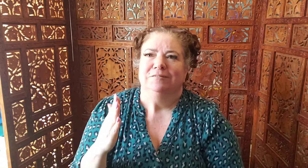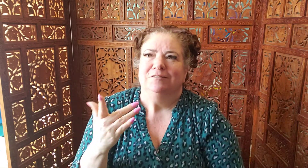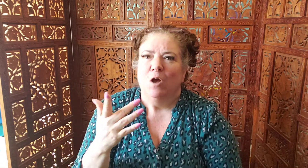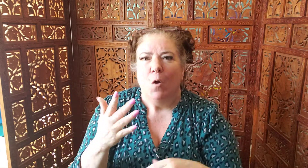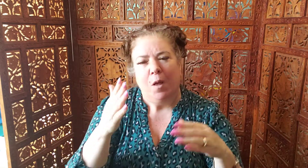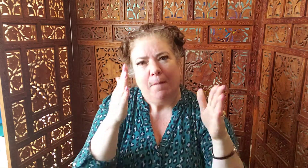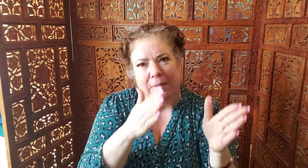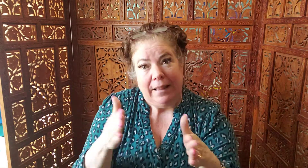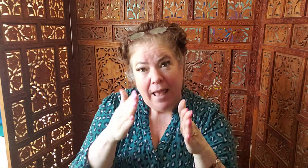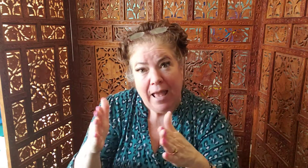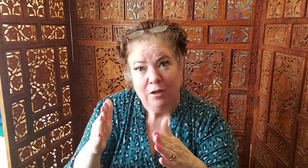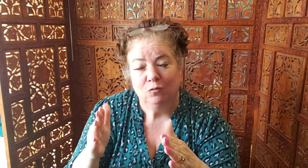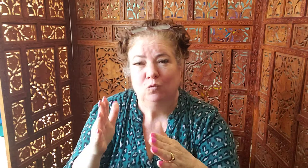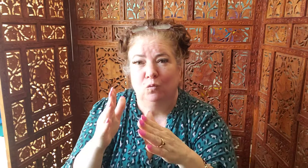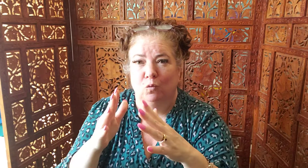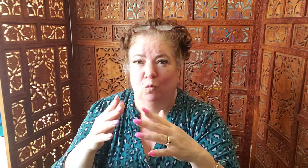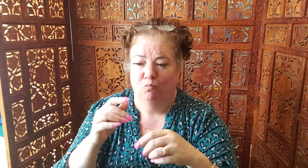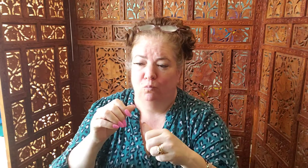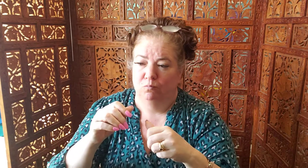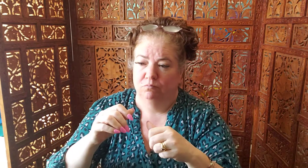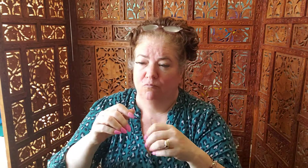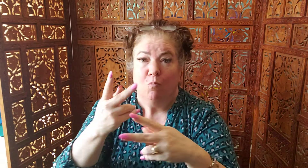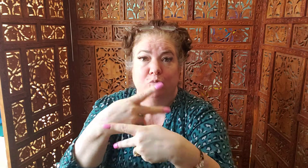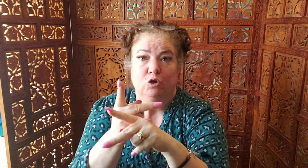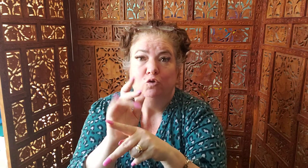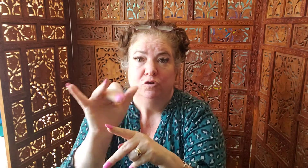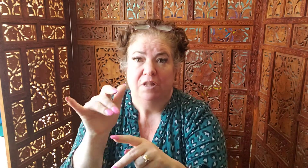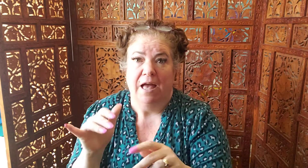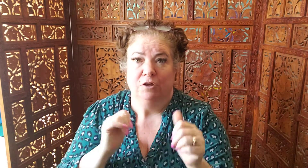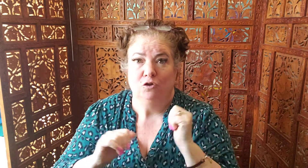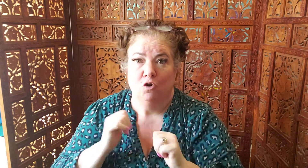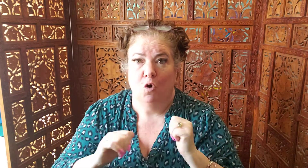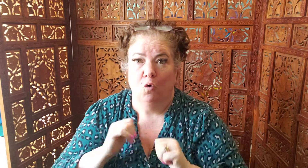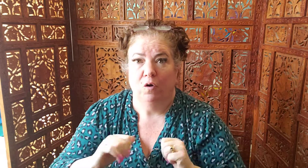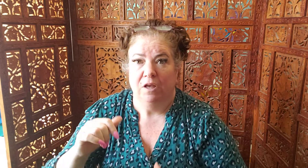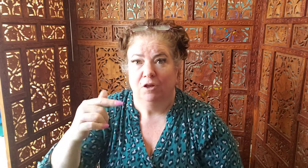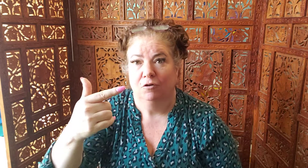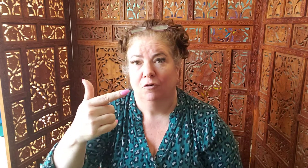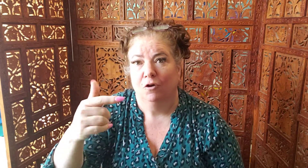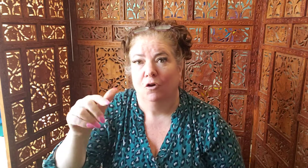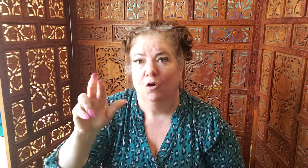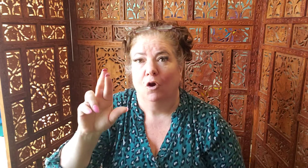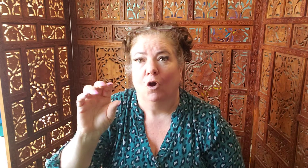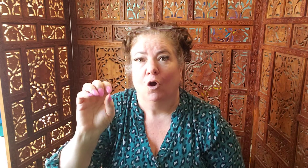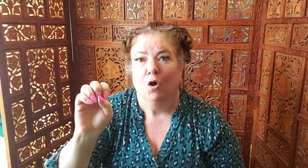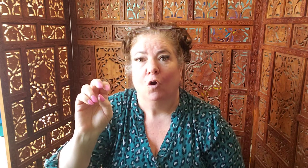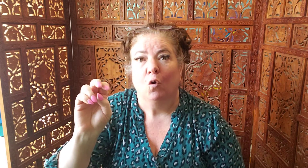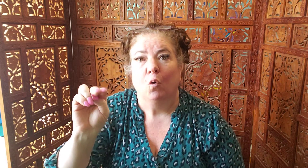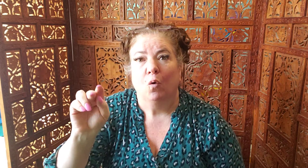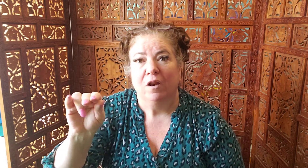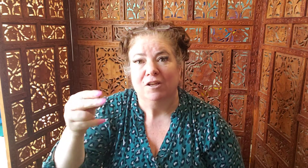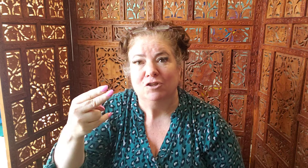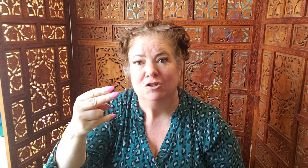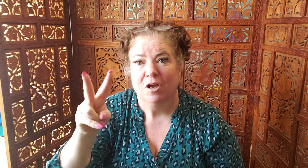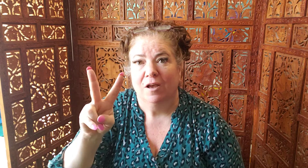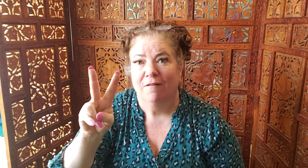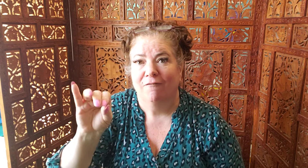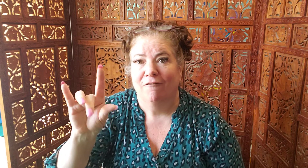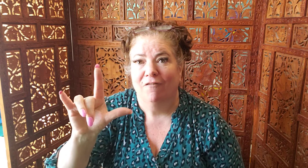between contemporary music and storytelling, the likes of which the musical theater hadn't seen for a while and the opera hadn't seen for a while. And he